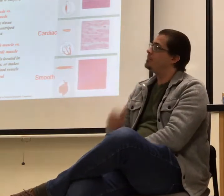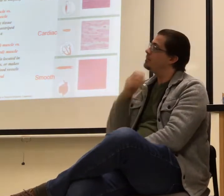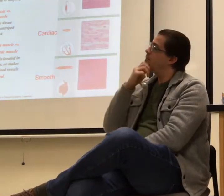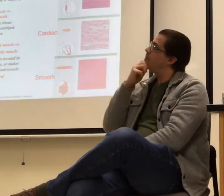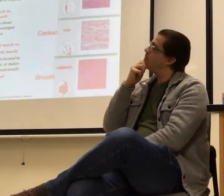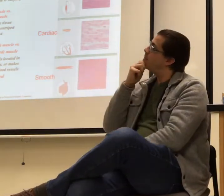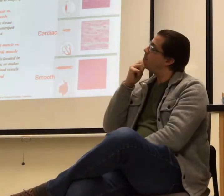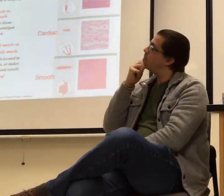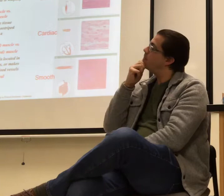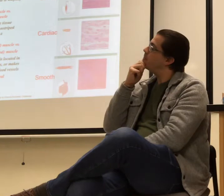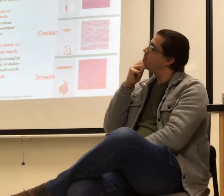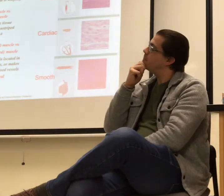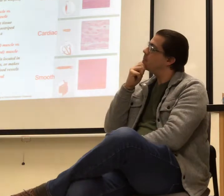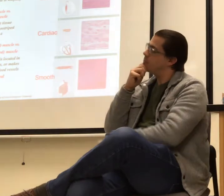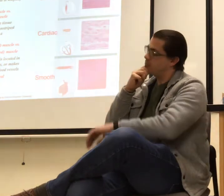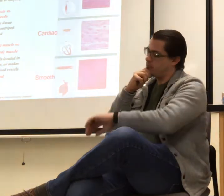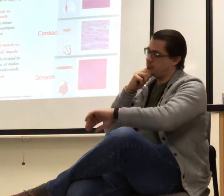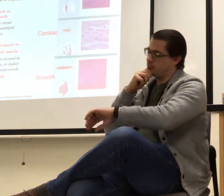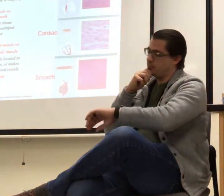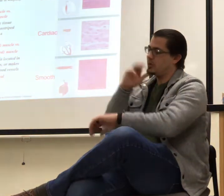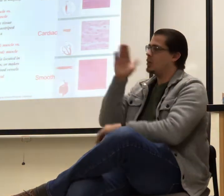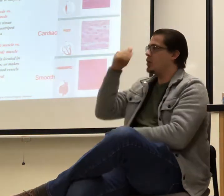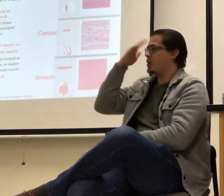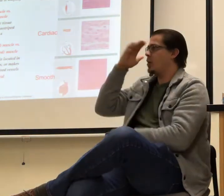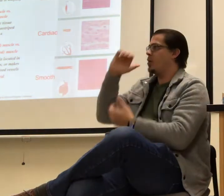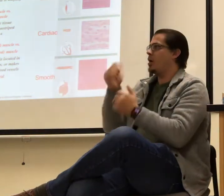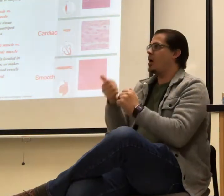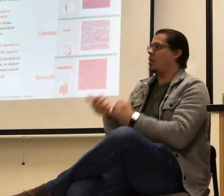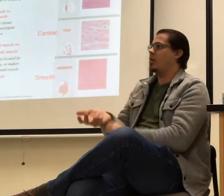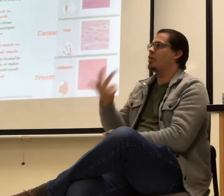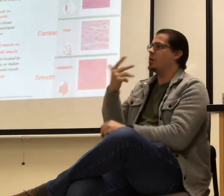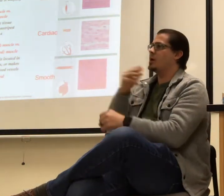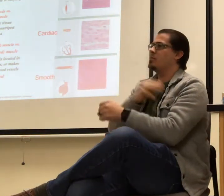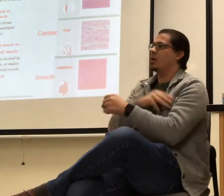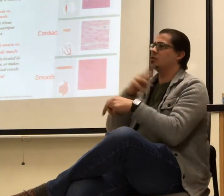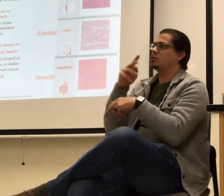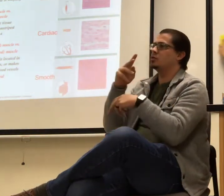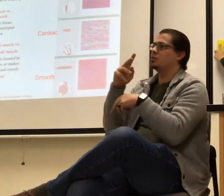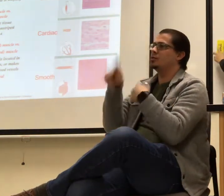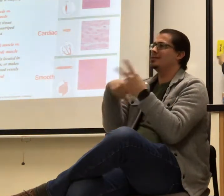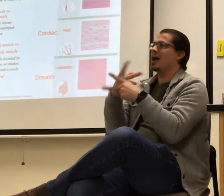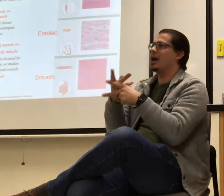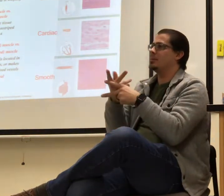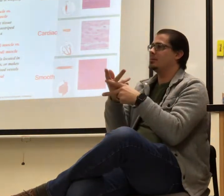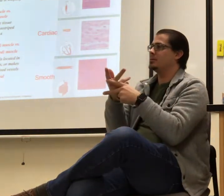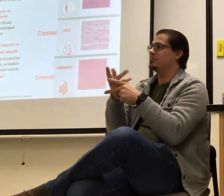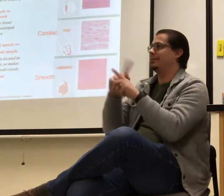so you at least know how the three muscle types differ from each other.